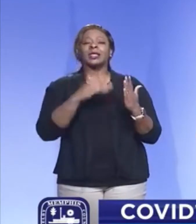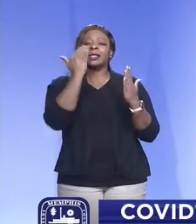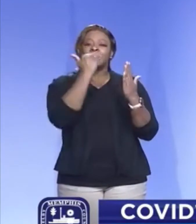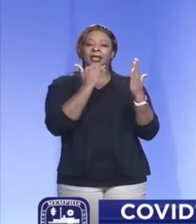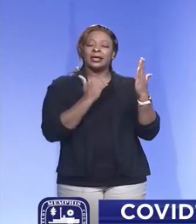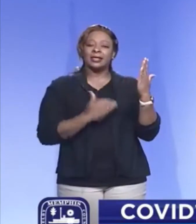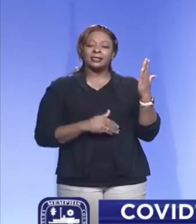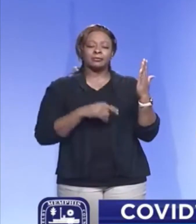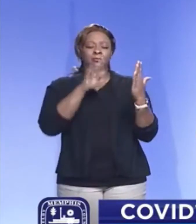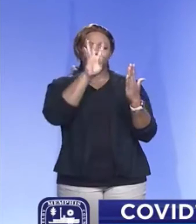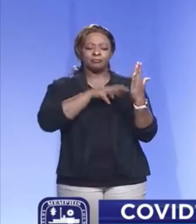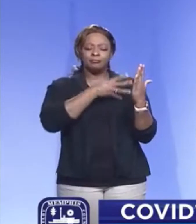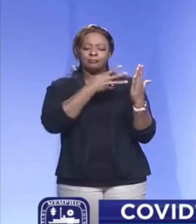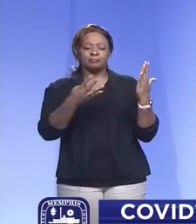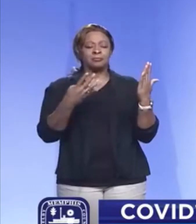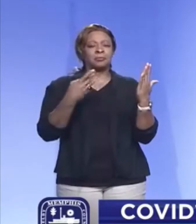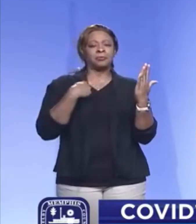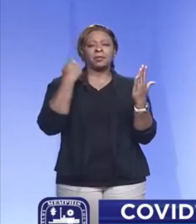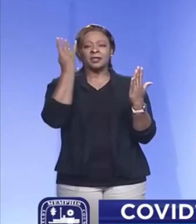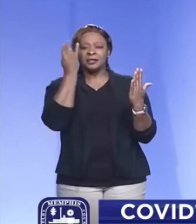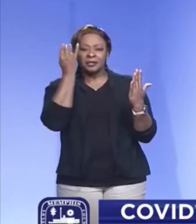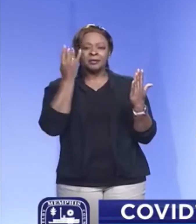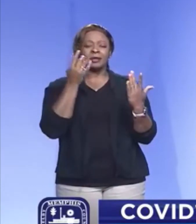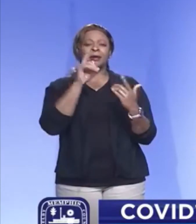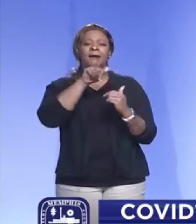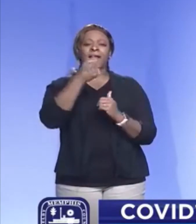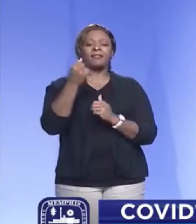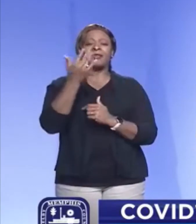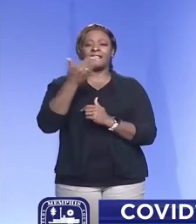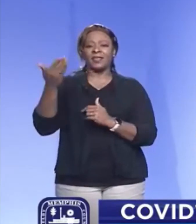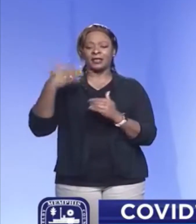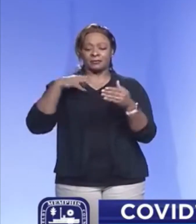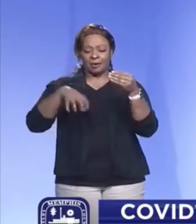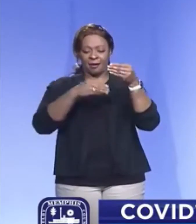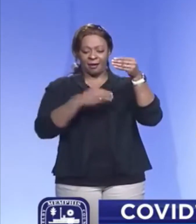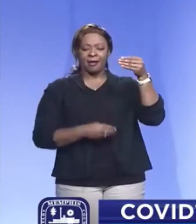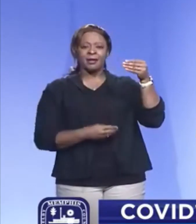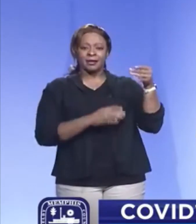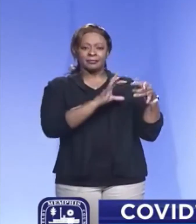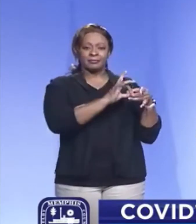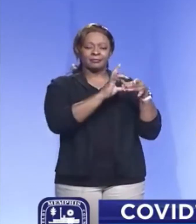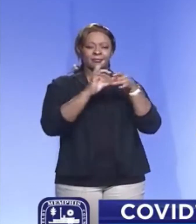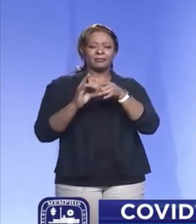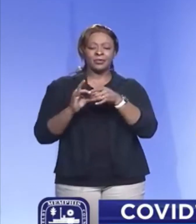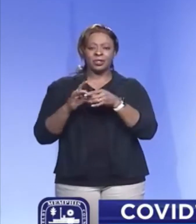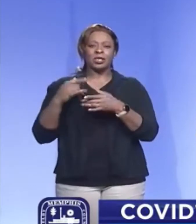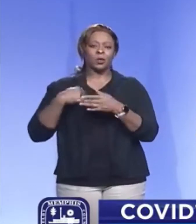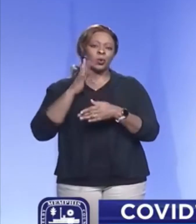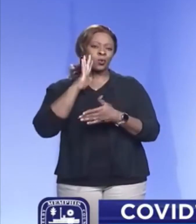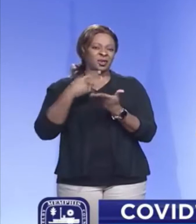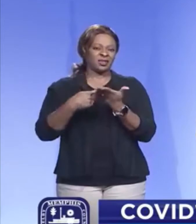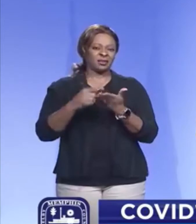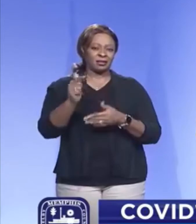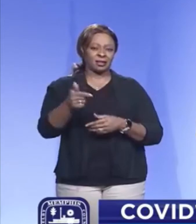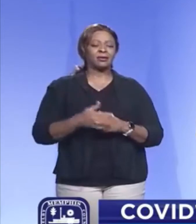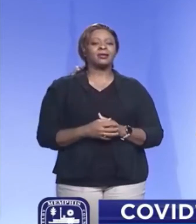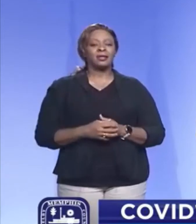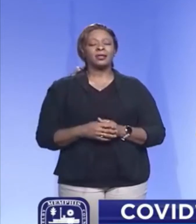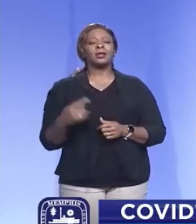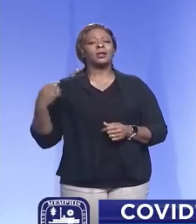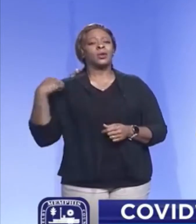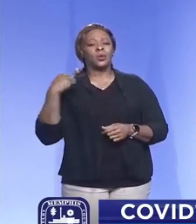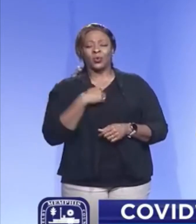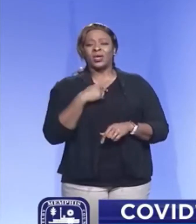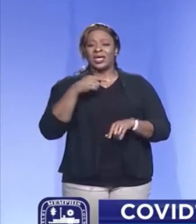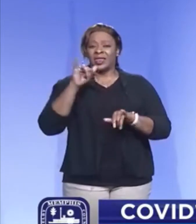metrics that we consider relative to the other items that I'm going to cover. But we were really at that